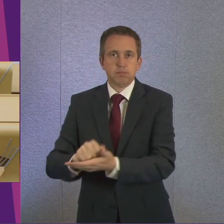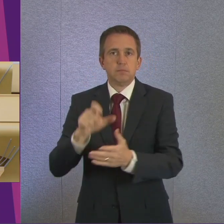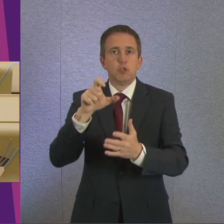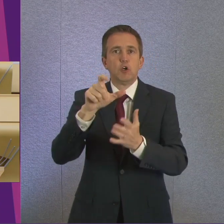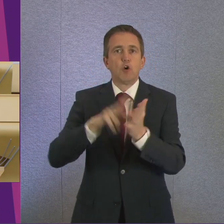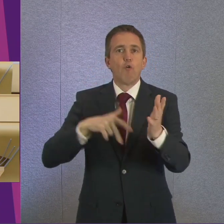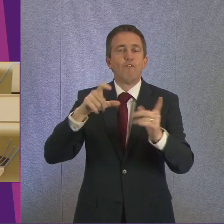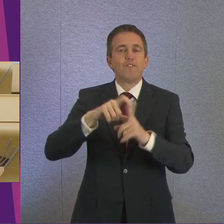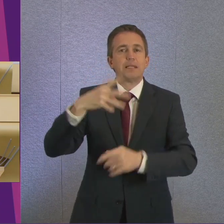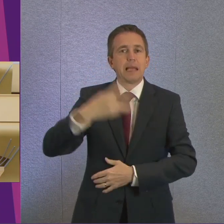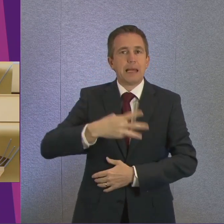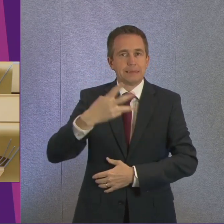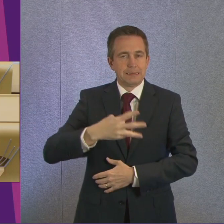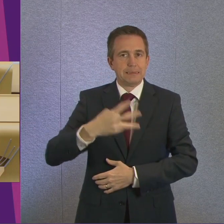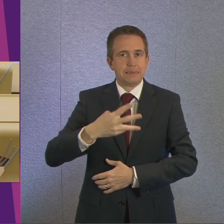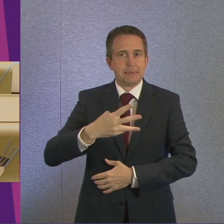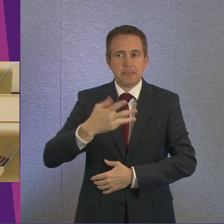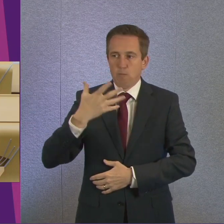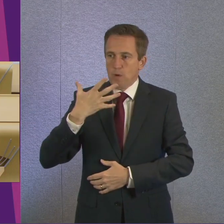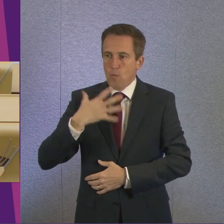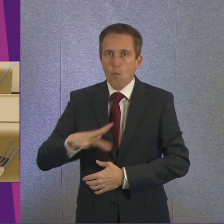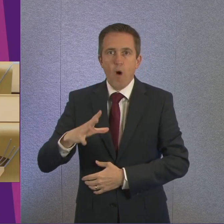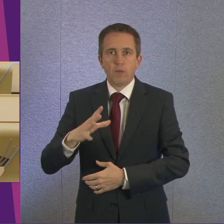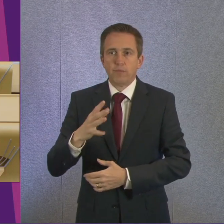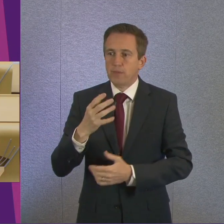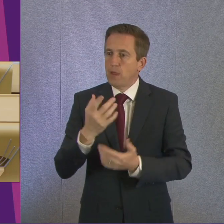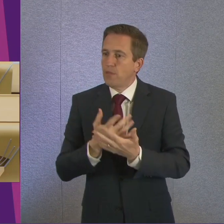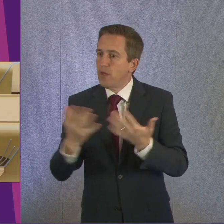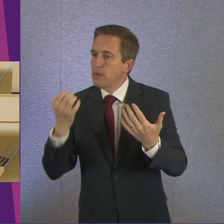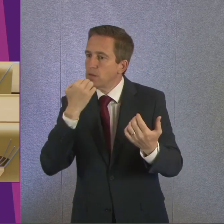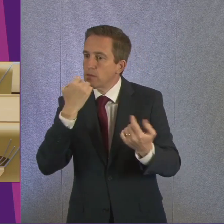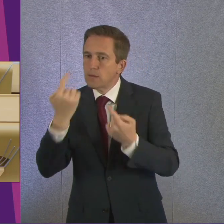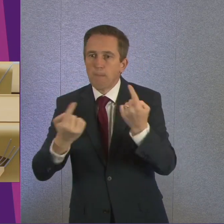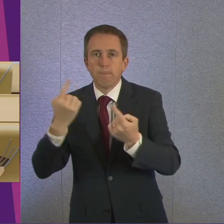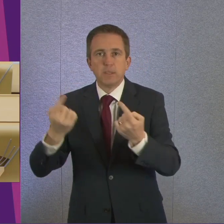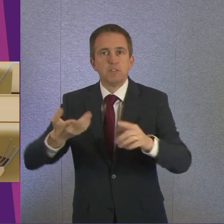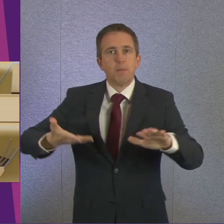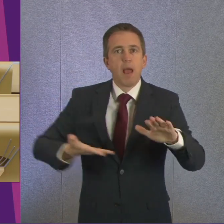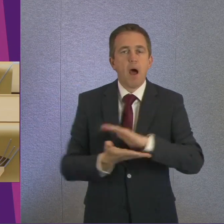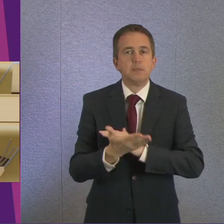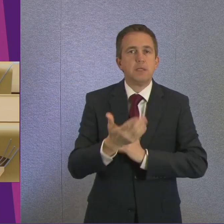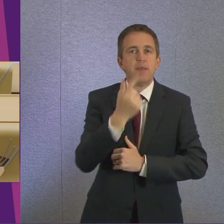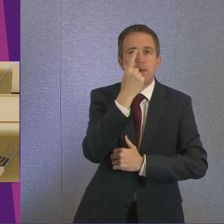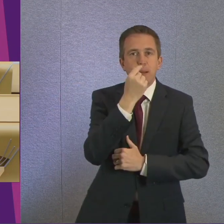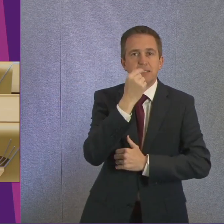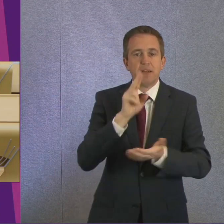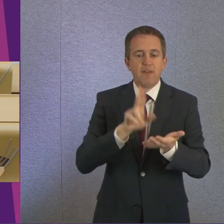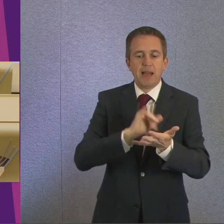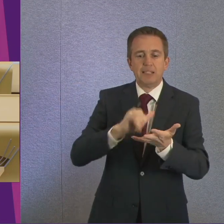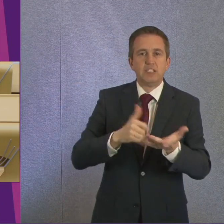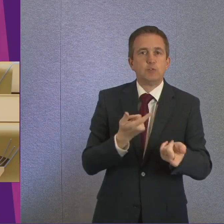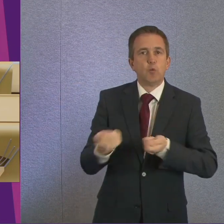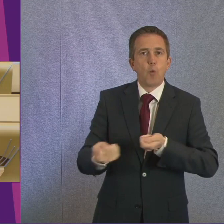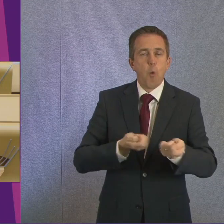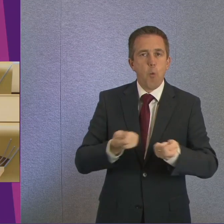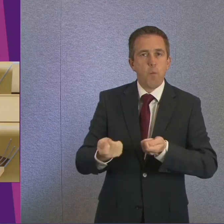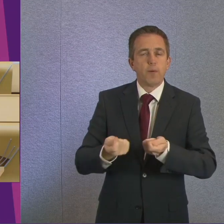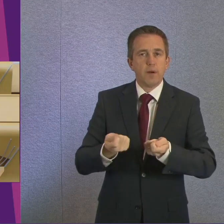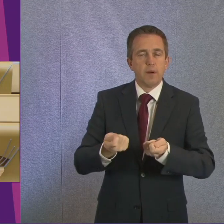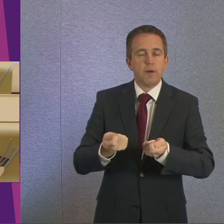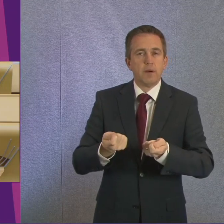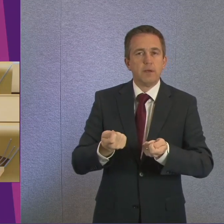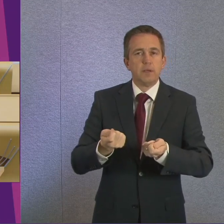case numbers under the NHS's capacity to cope with those. So all of that will become clearer as